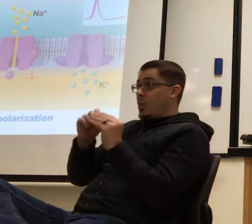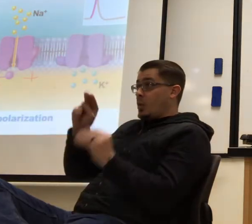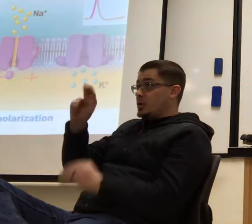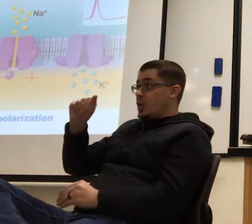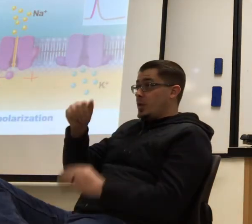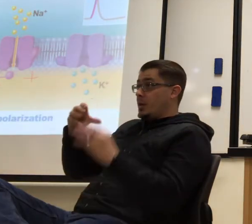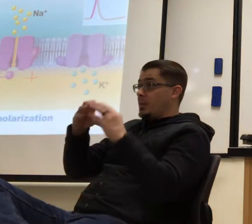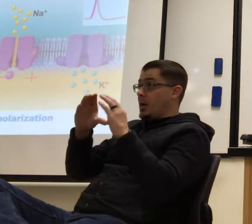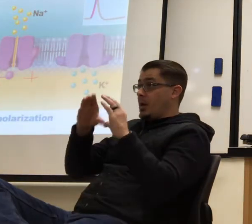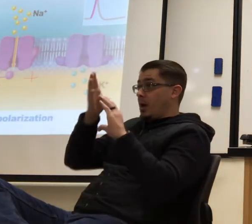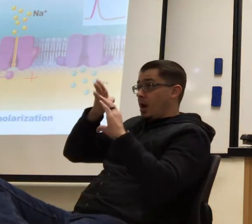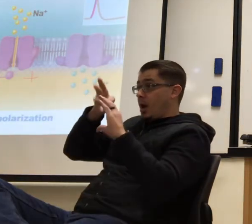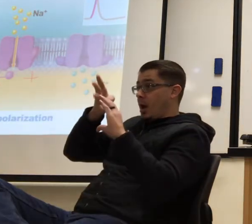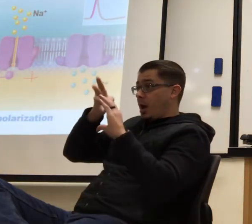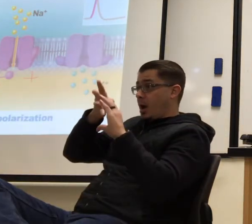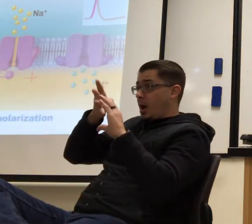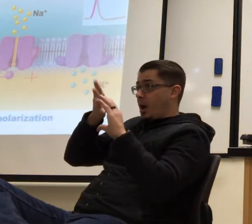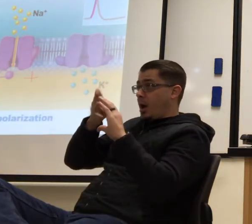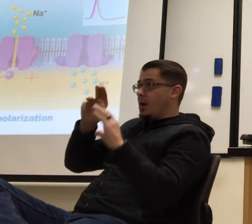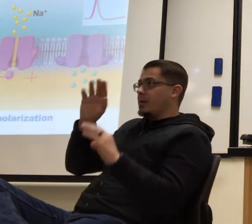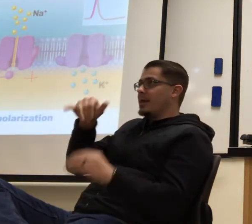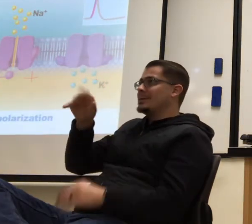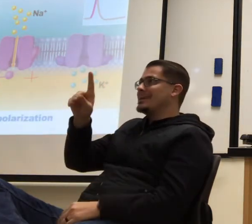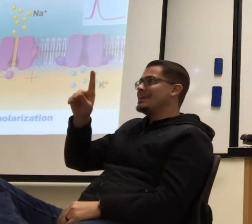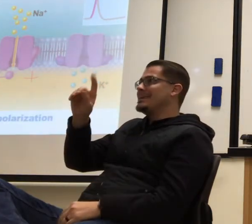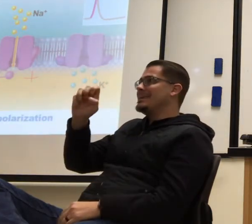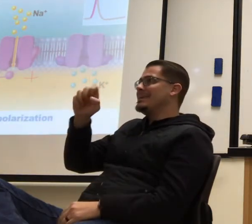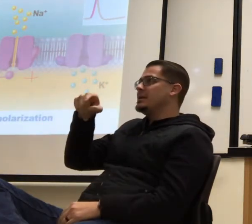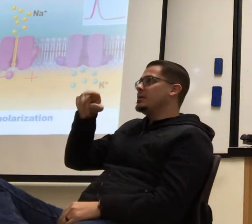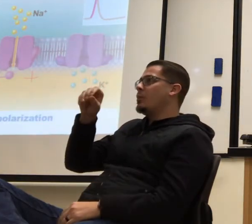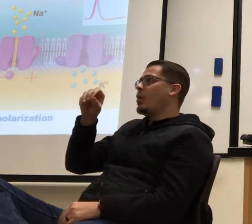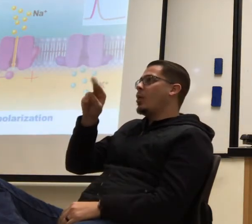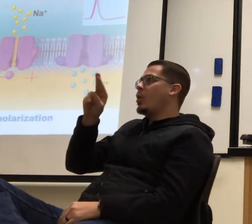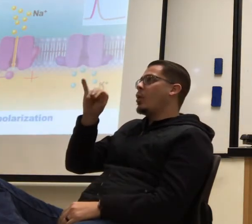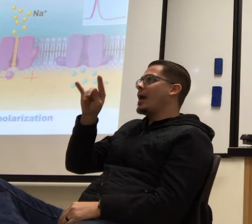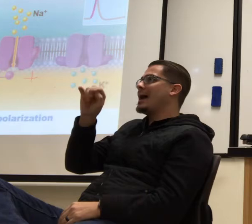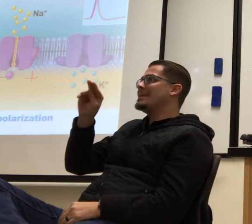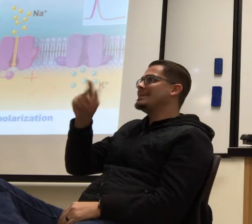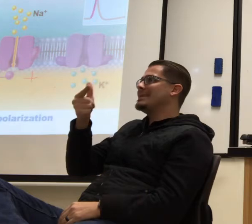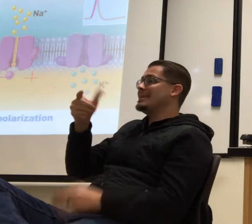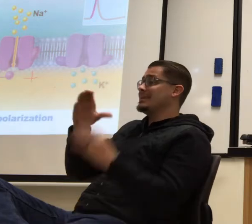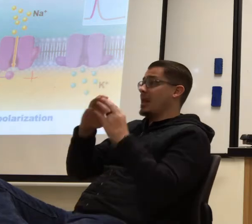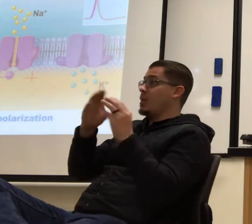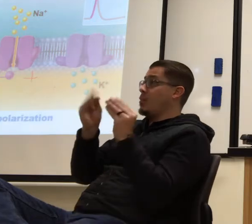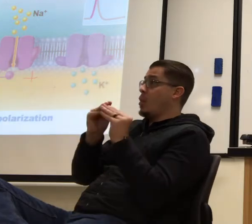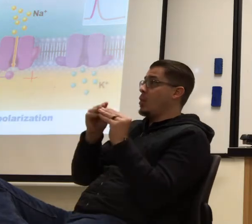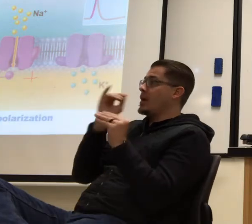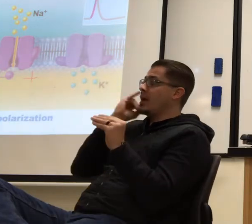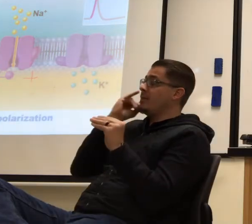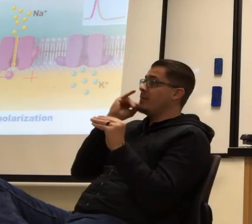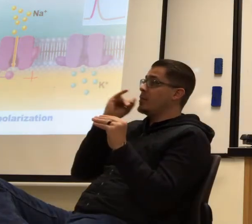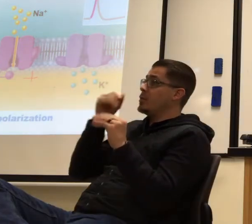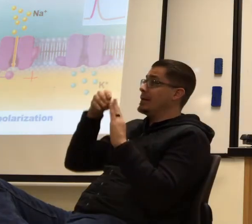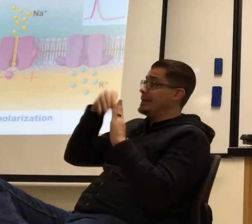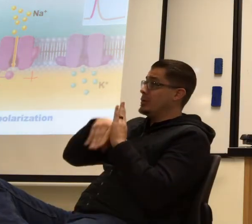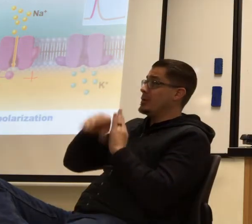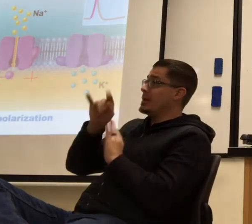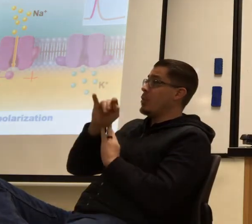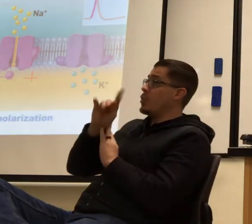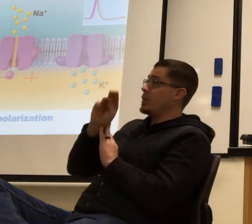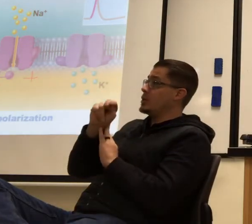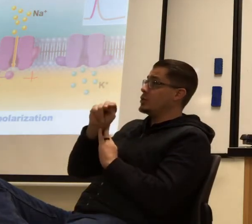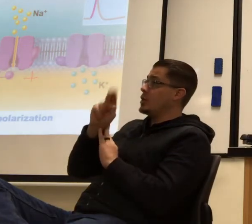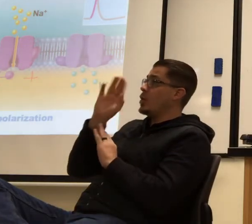you're depolarizing the cell some more. Well, if you're increasing the depolarization, you're going to open some more